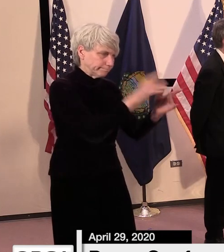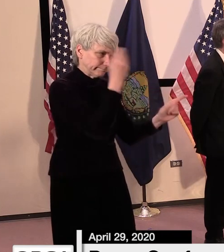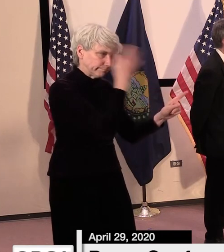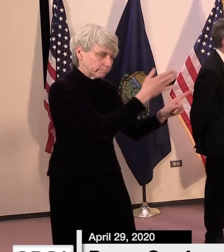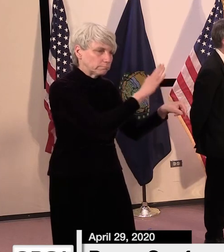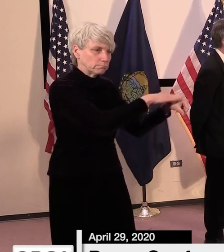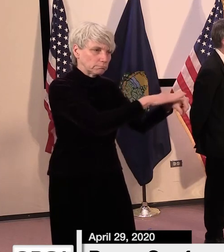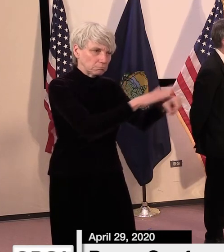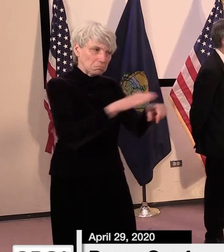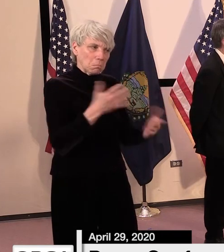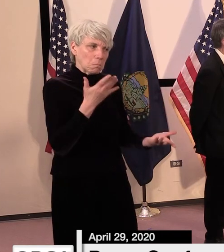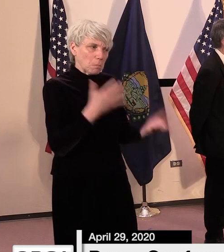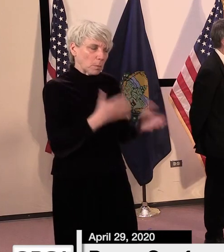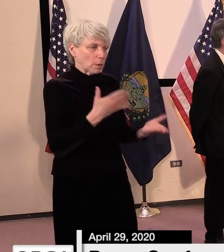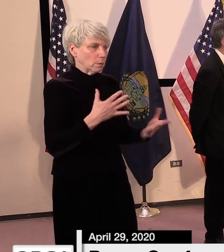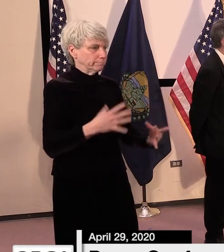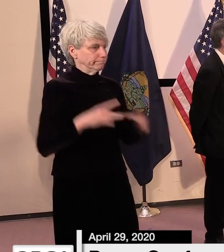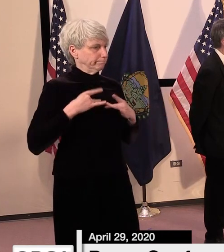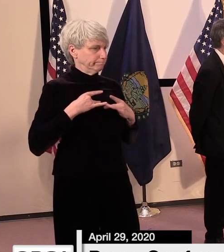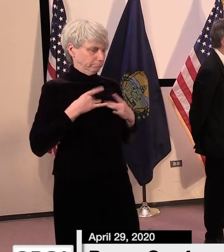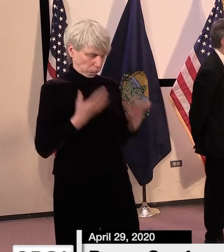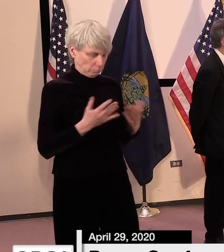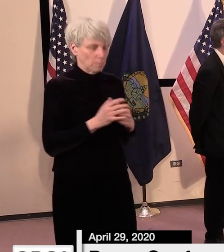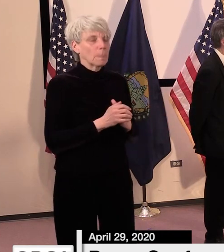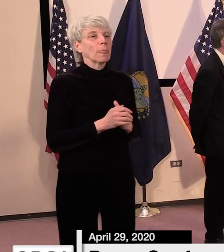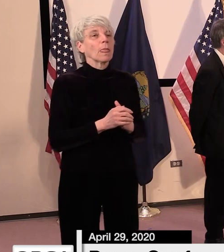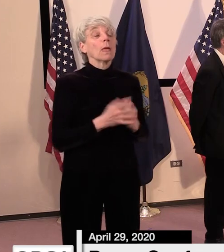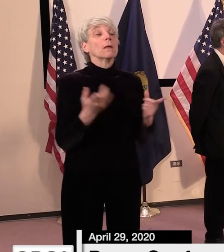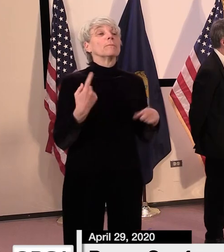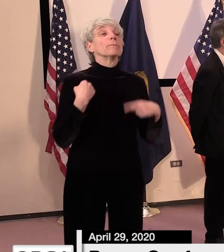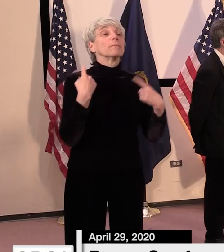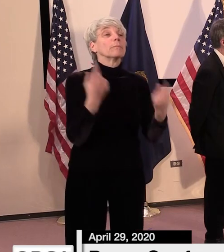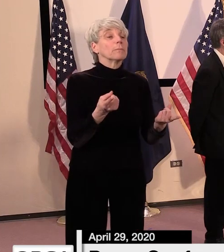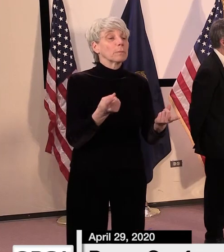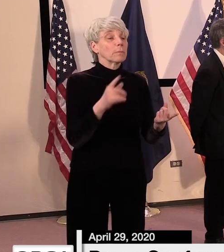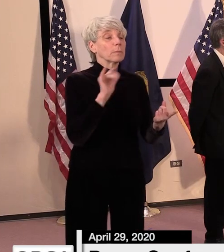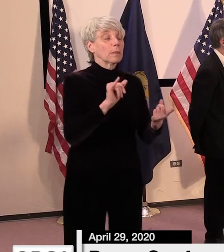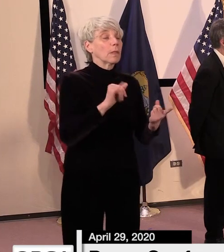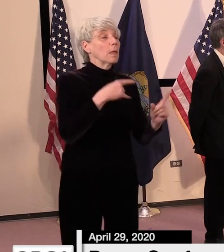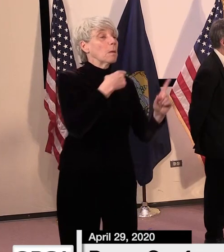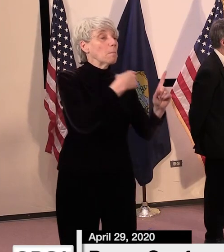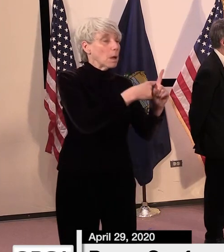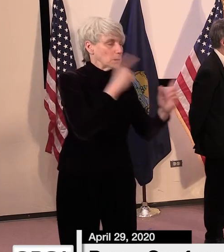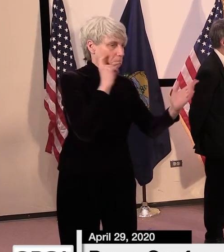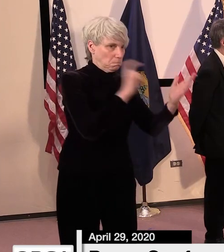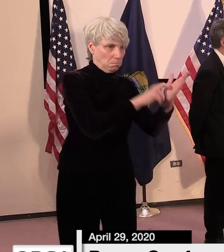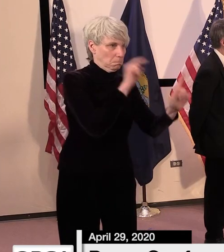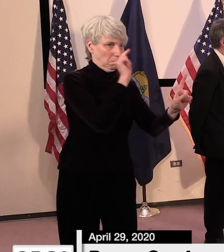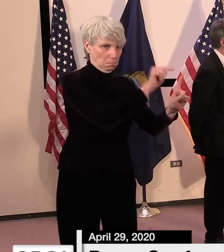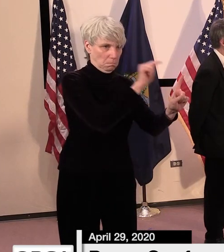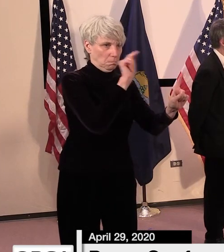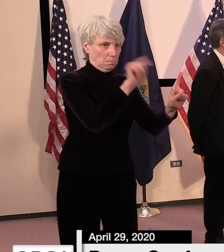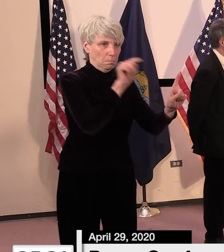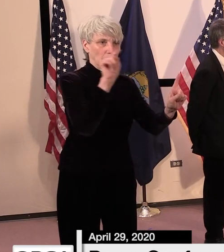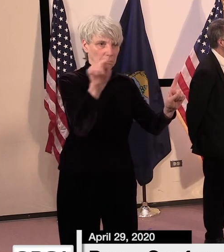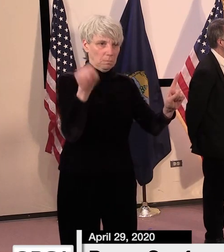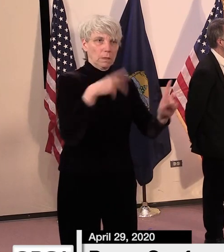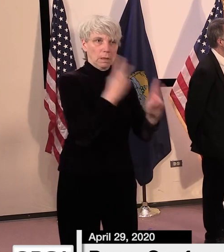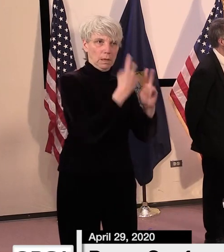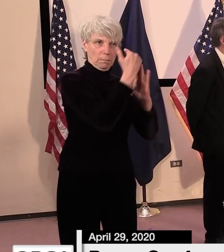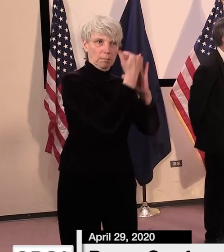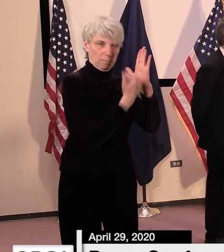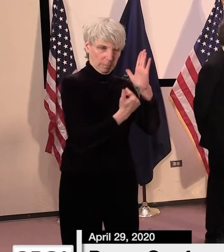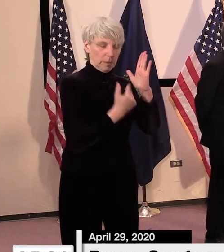to the virus. While we've been successful in tracing our current positive cases, we have and will continue to